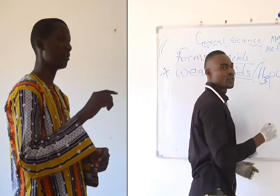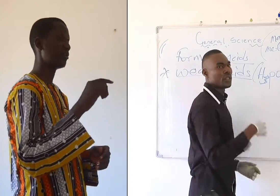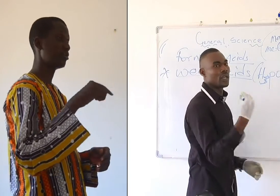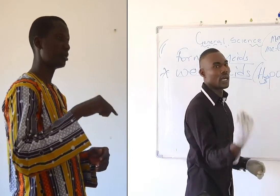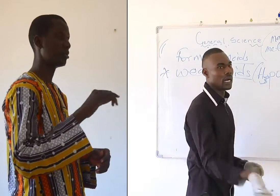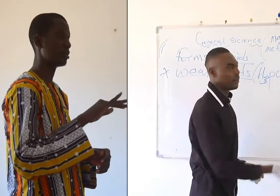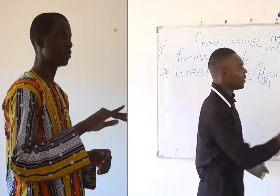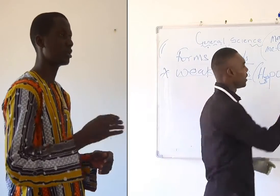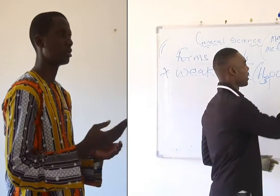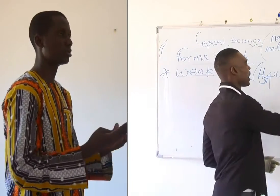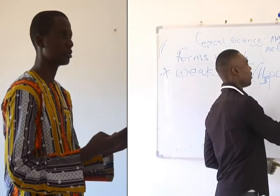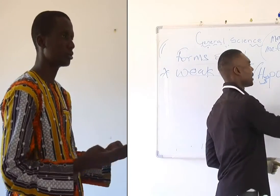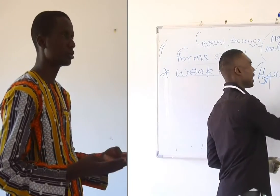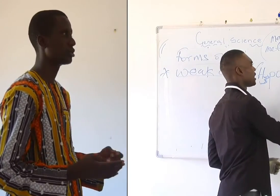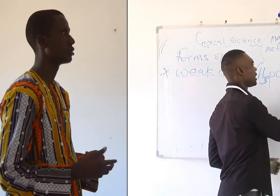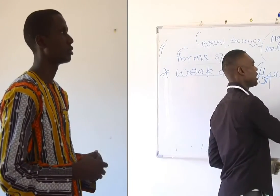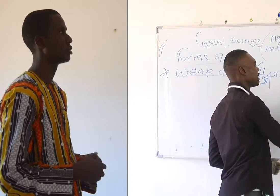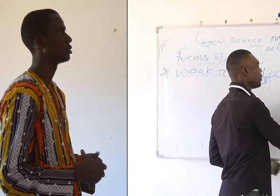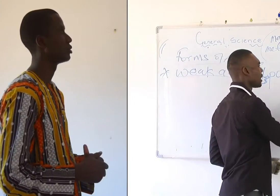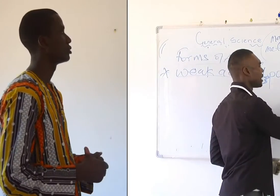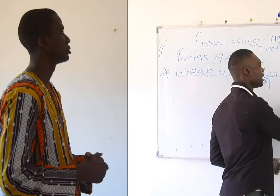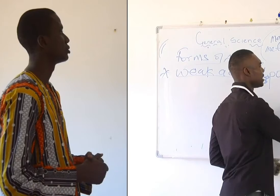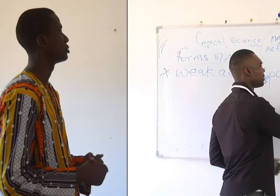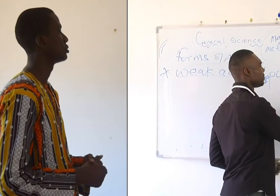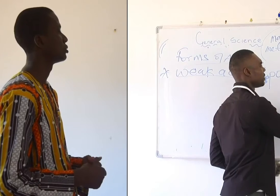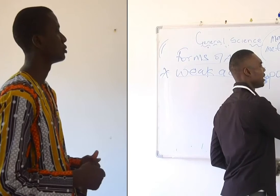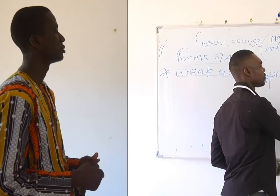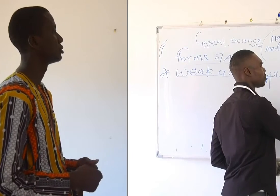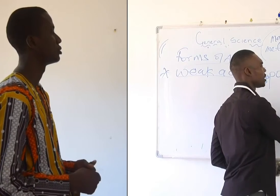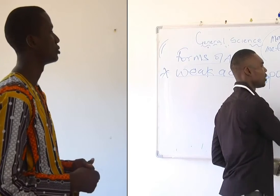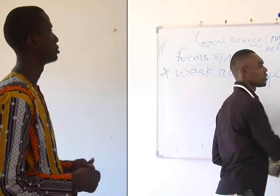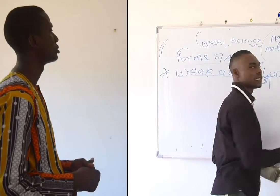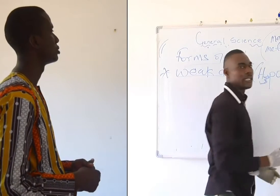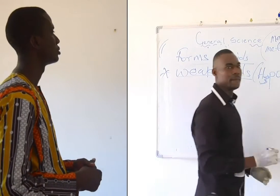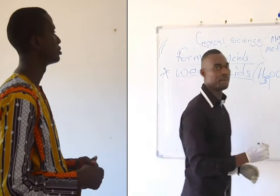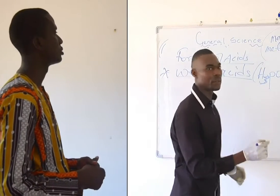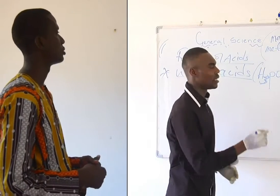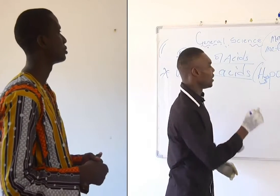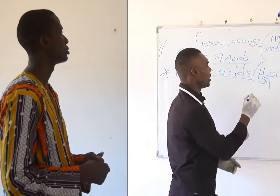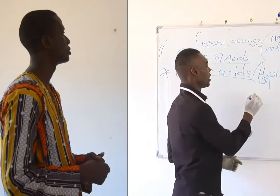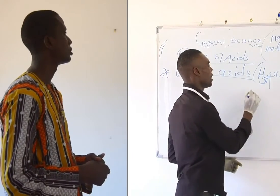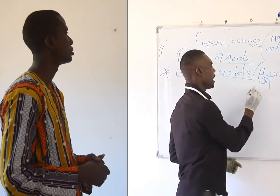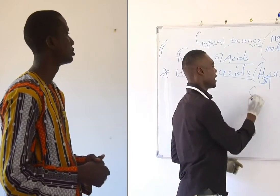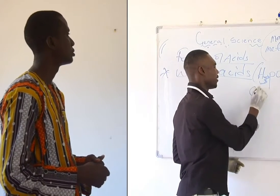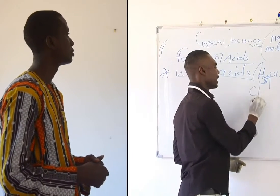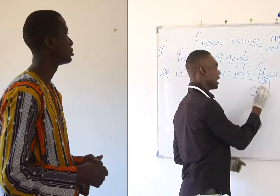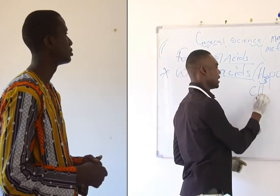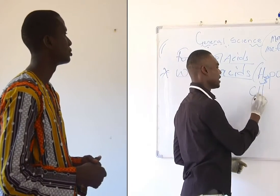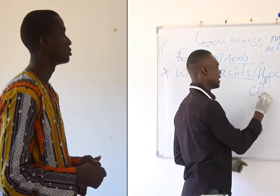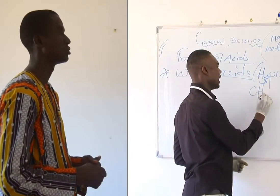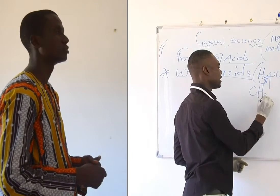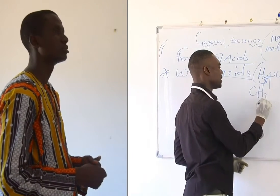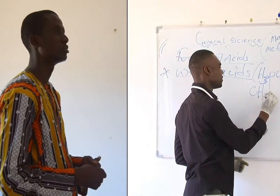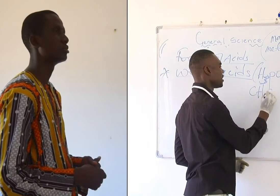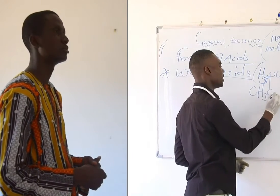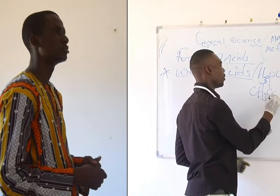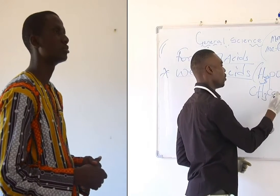H3PO4. Carbonic acid is a weak acid, H2CO3. Ethanoic acid,